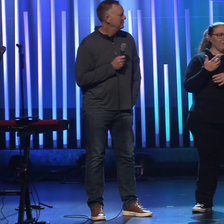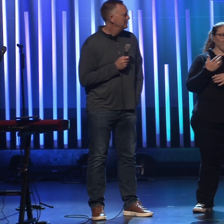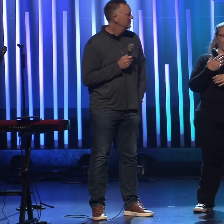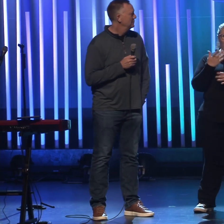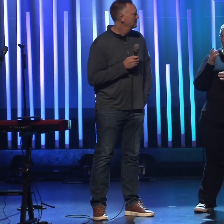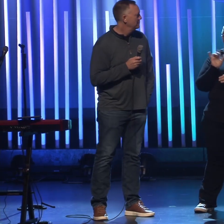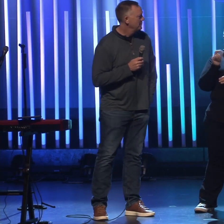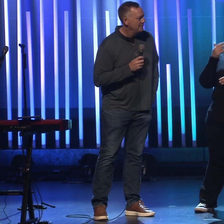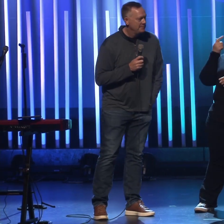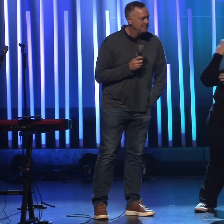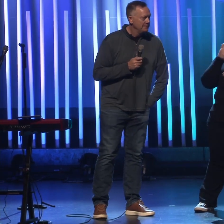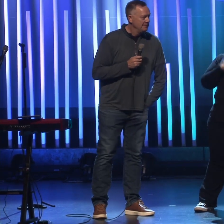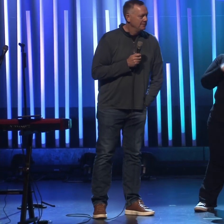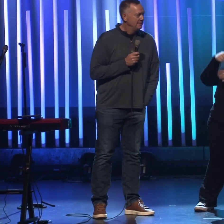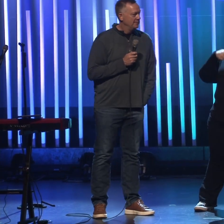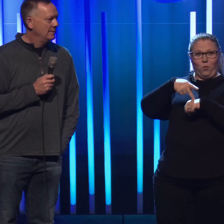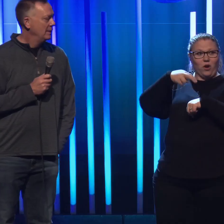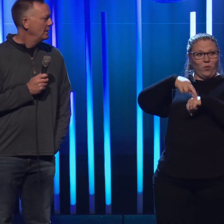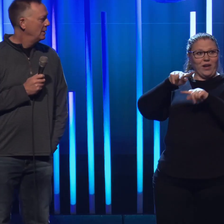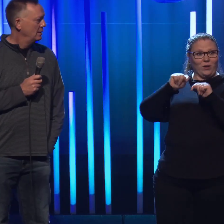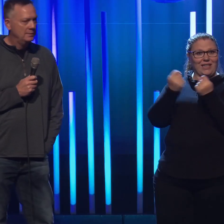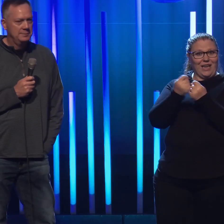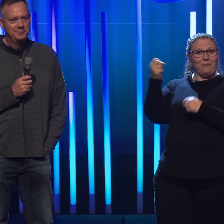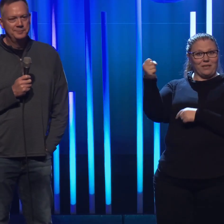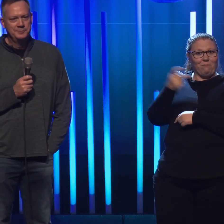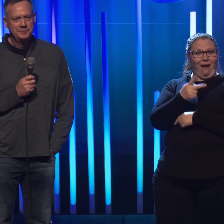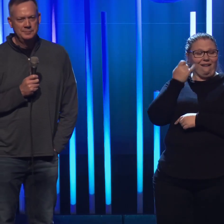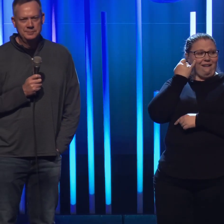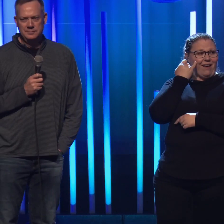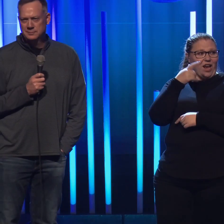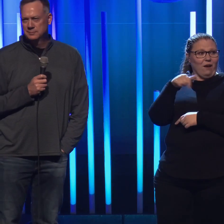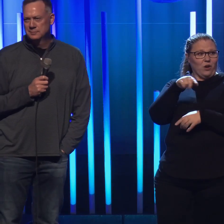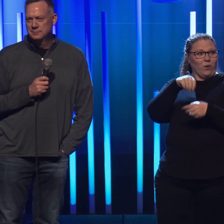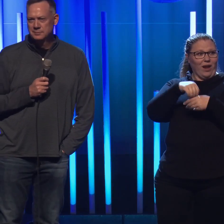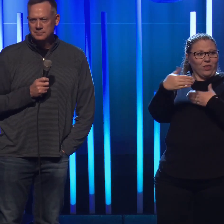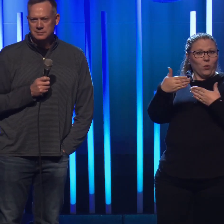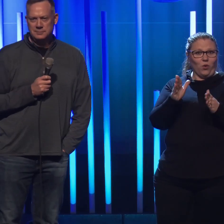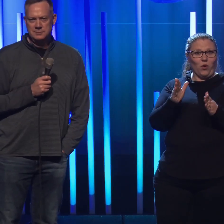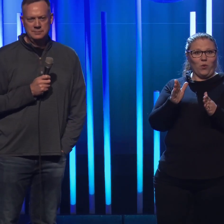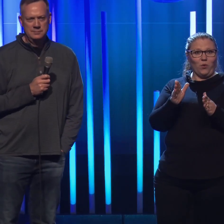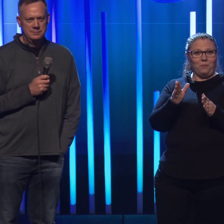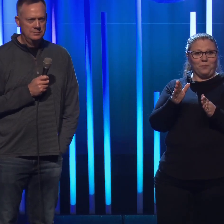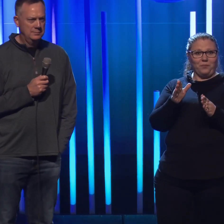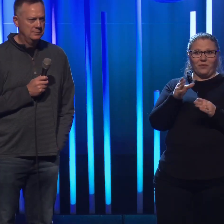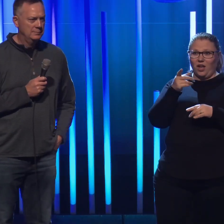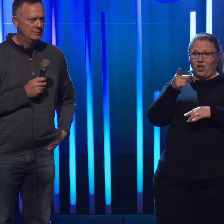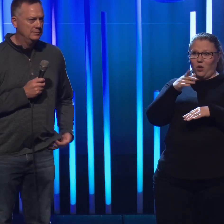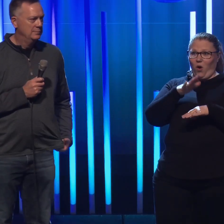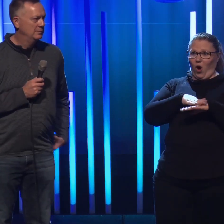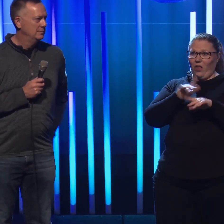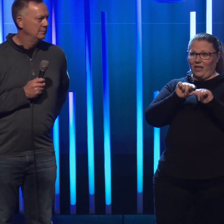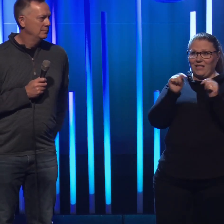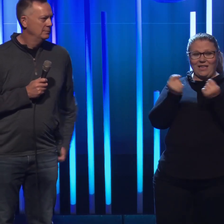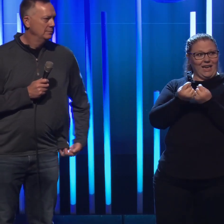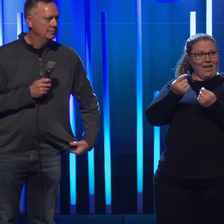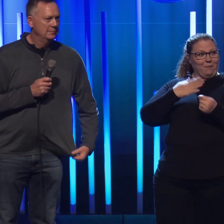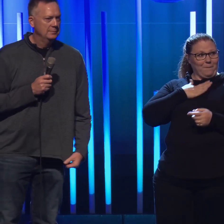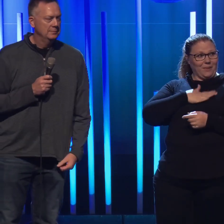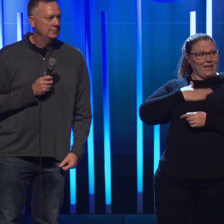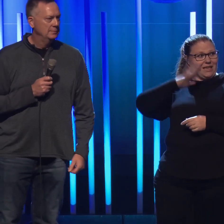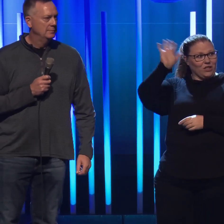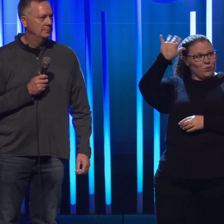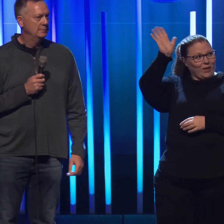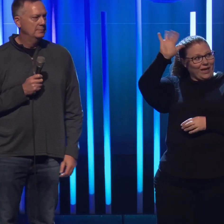you've noticed, the Puerto Rico team is back. If you're in the room and you were on the Puerto Rico team, please just give